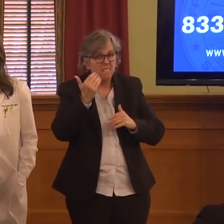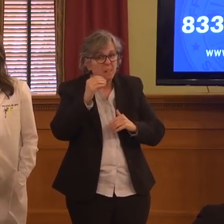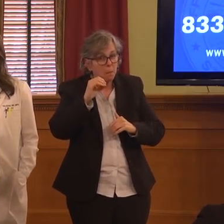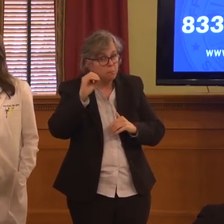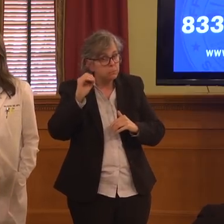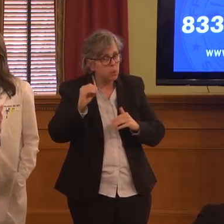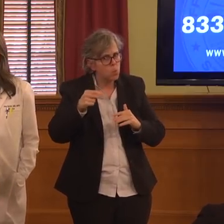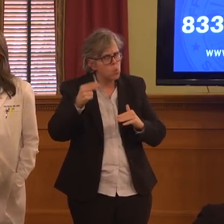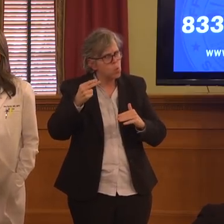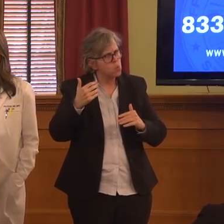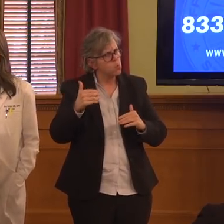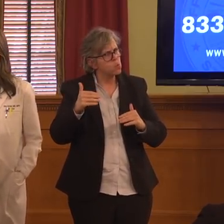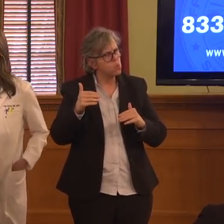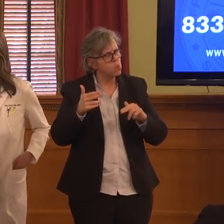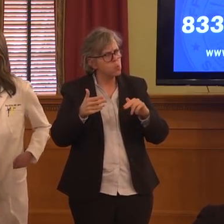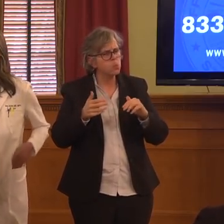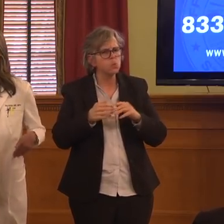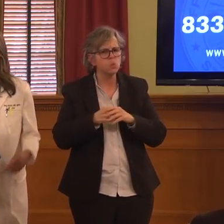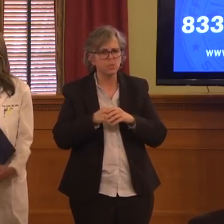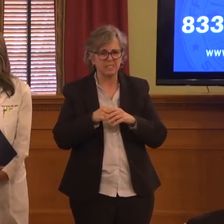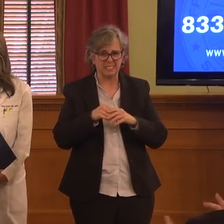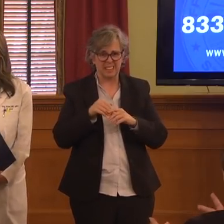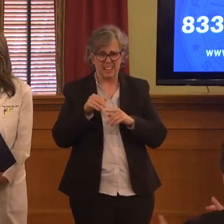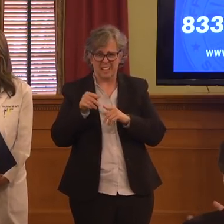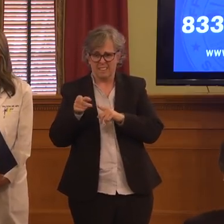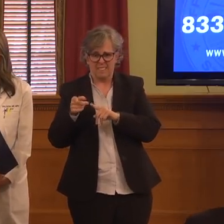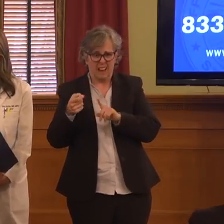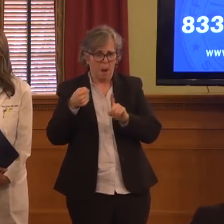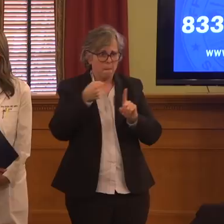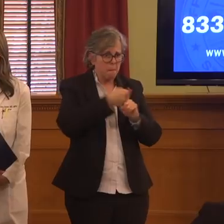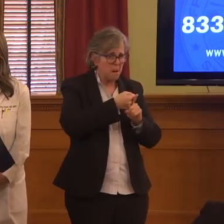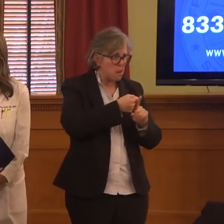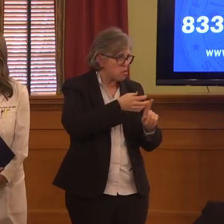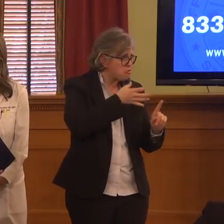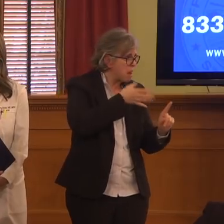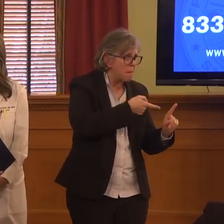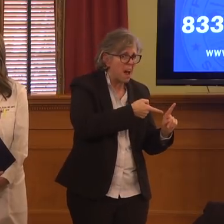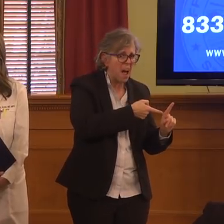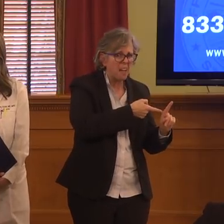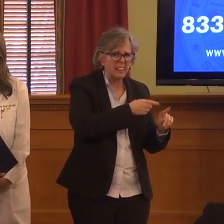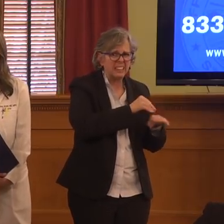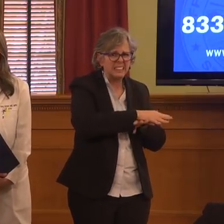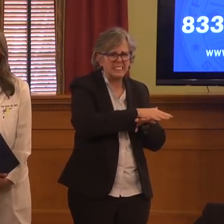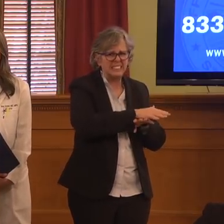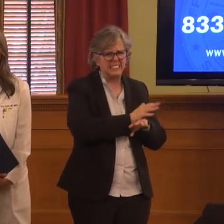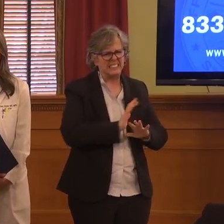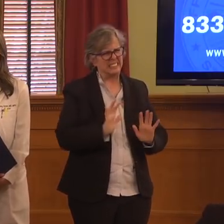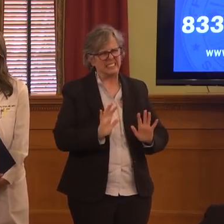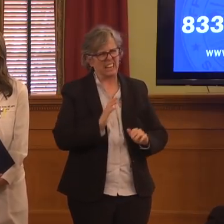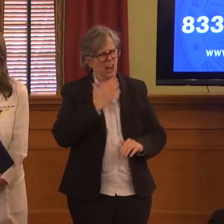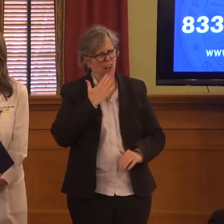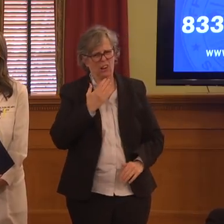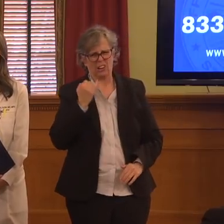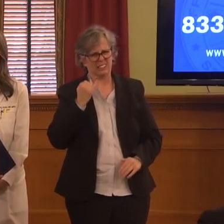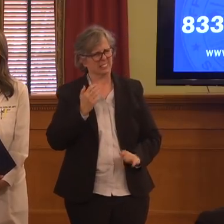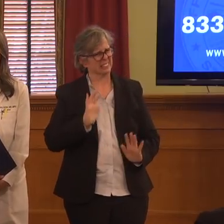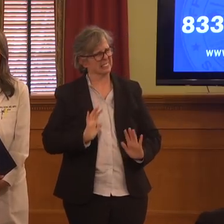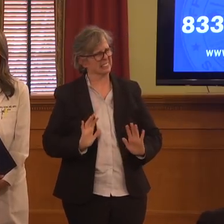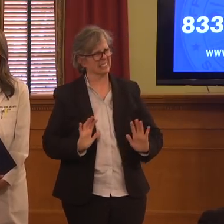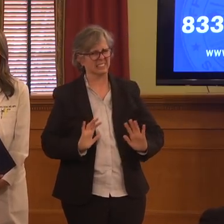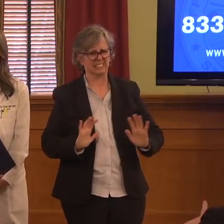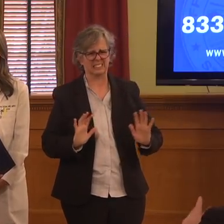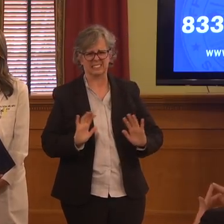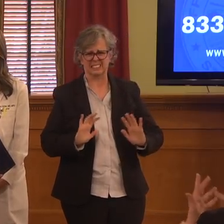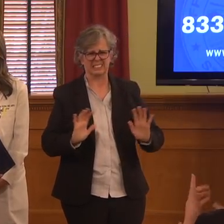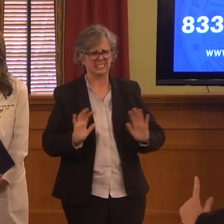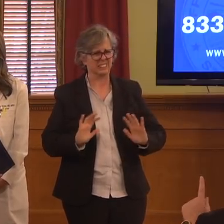is not a smart thing to do. And so these orders and all the things that we're talking